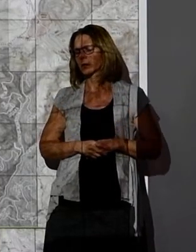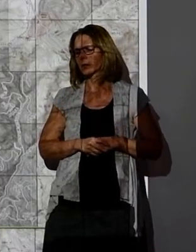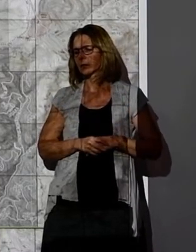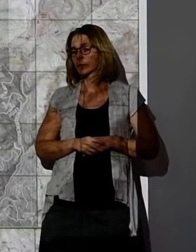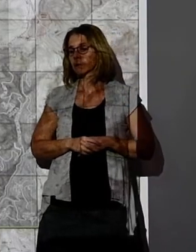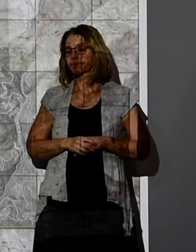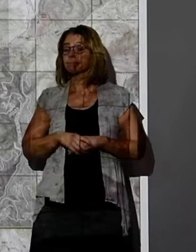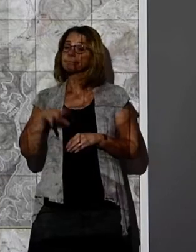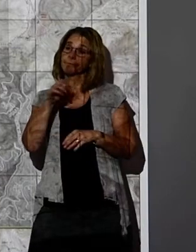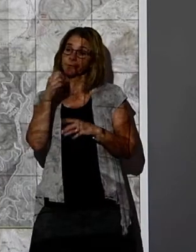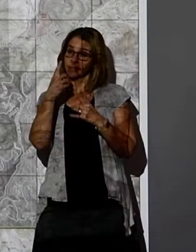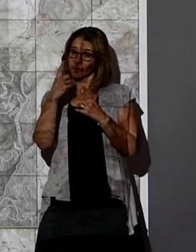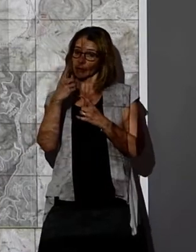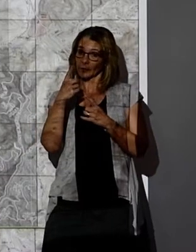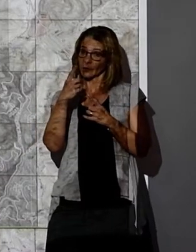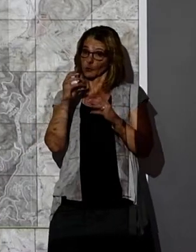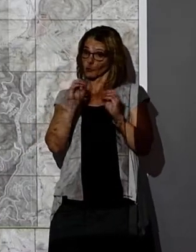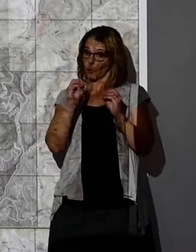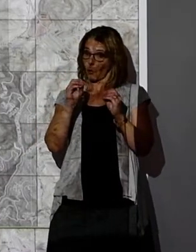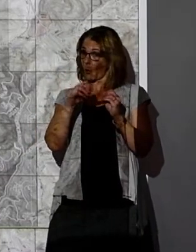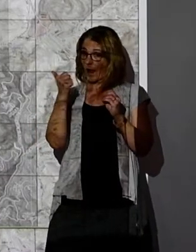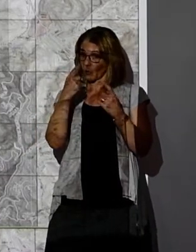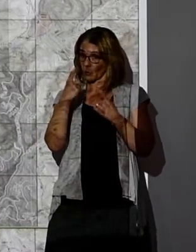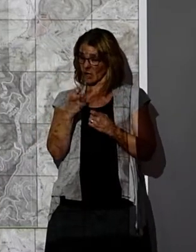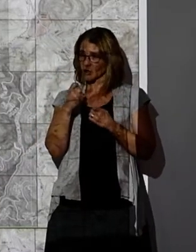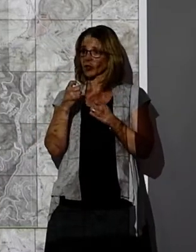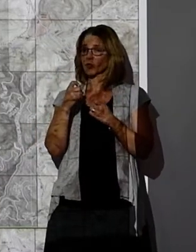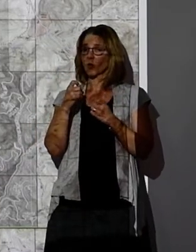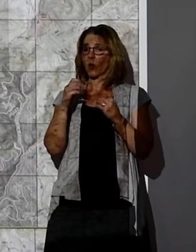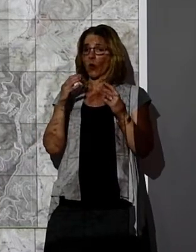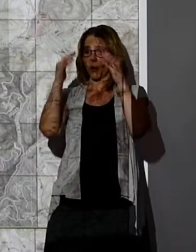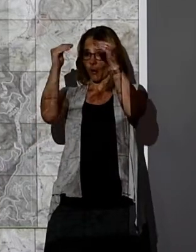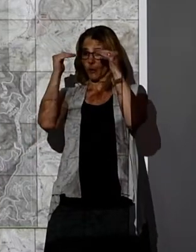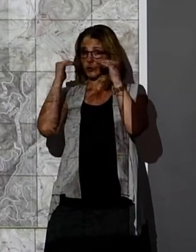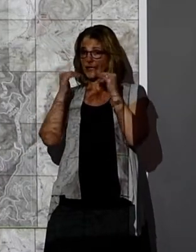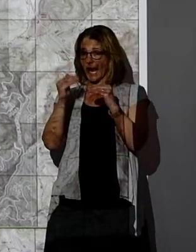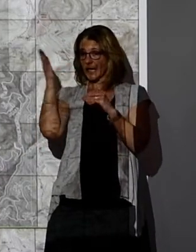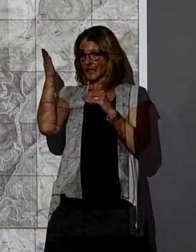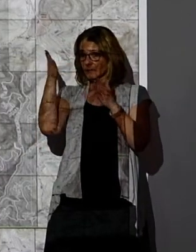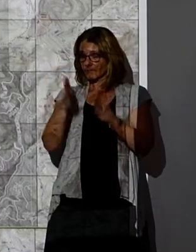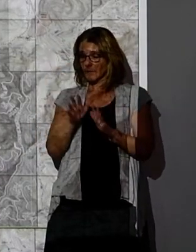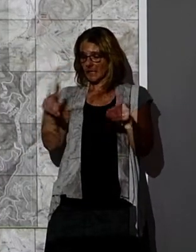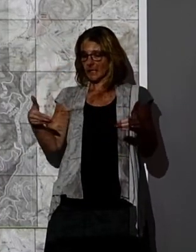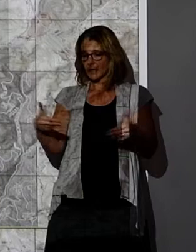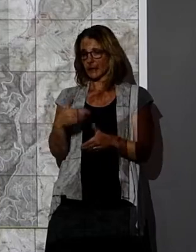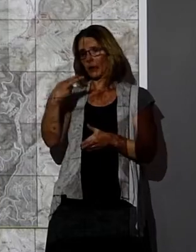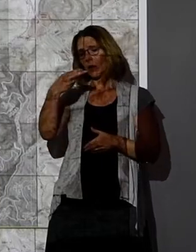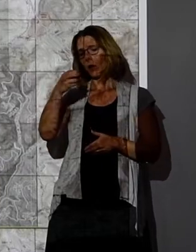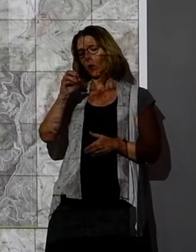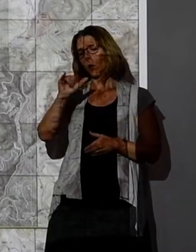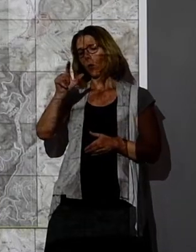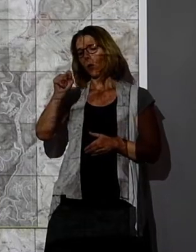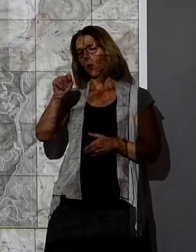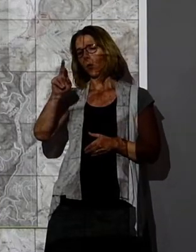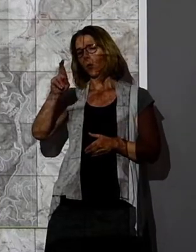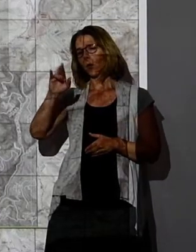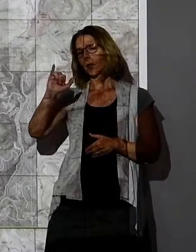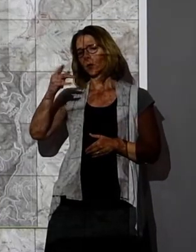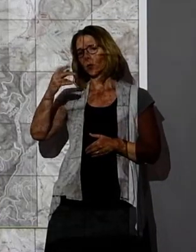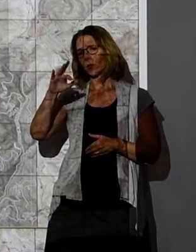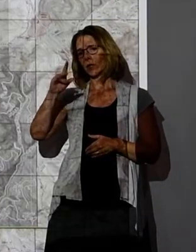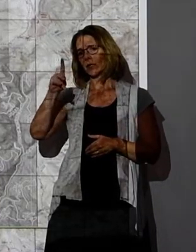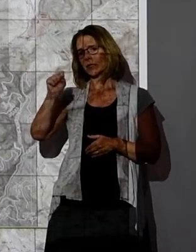No other questions at the moment, so go ahead and move on to our next speaker. Would like to go ahead and introduce Hoyt Richards. Hoyt's with